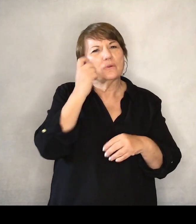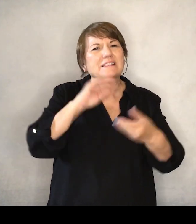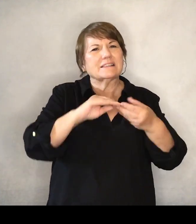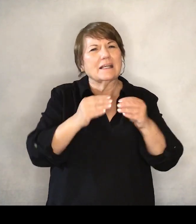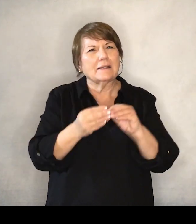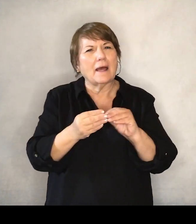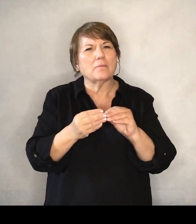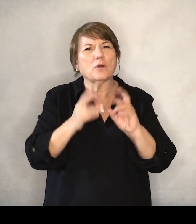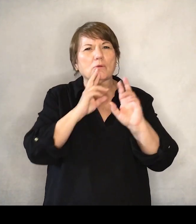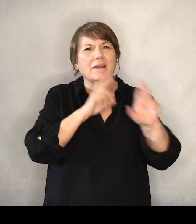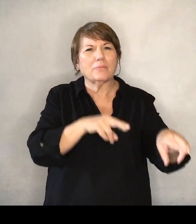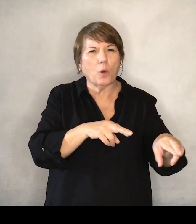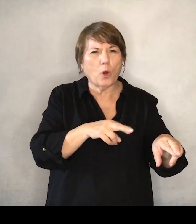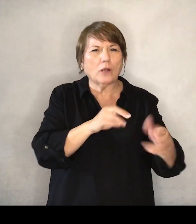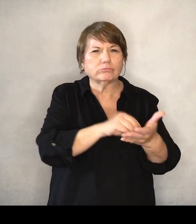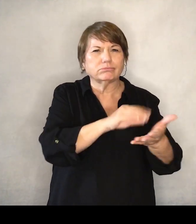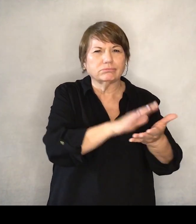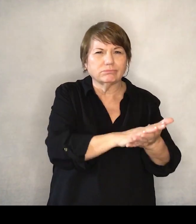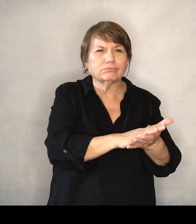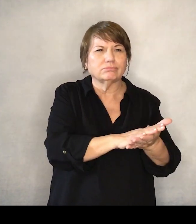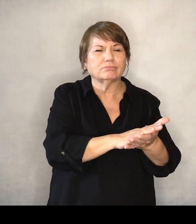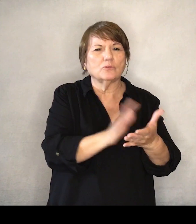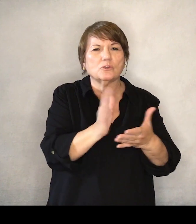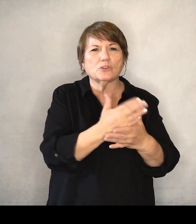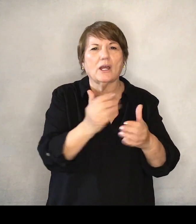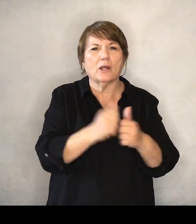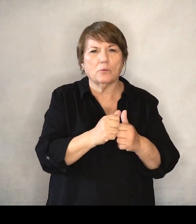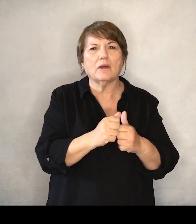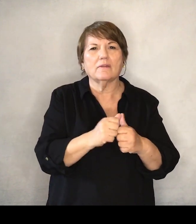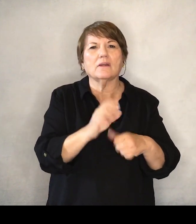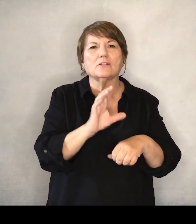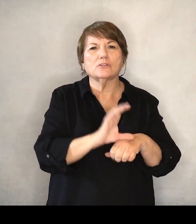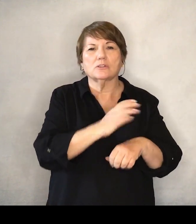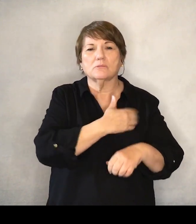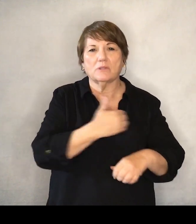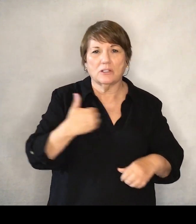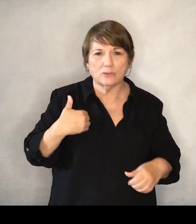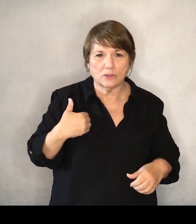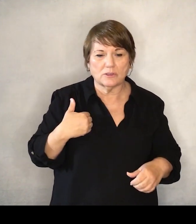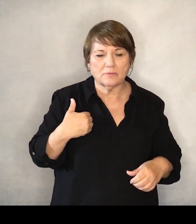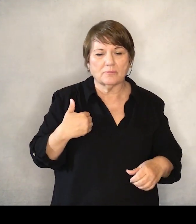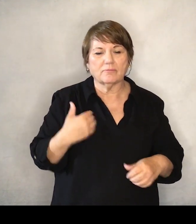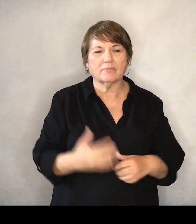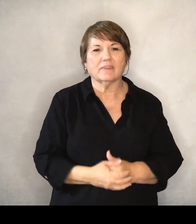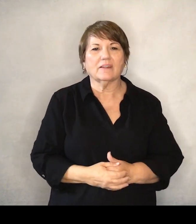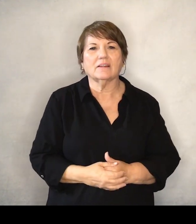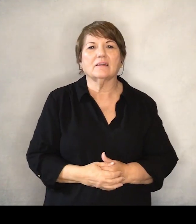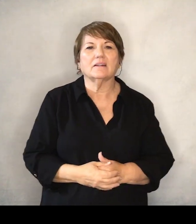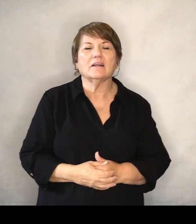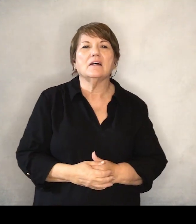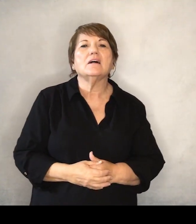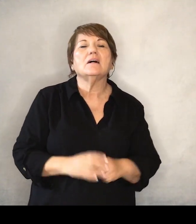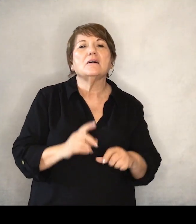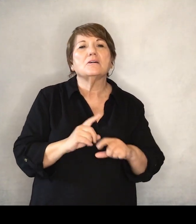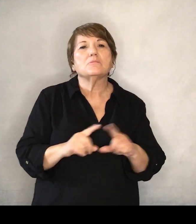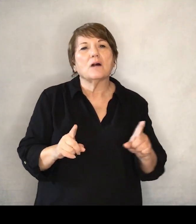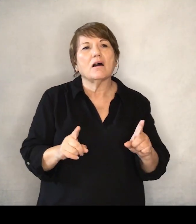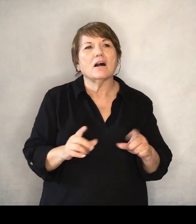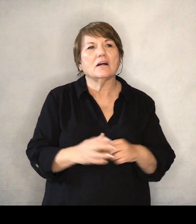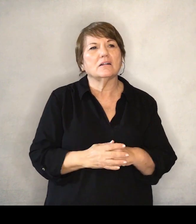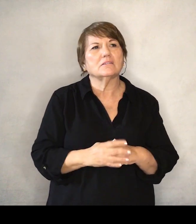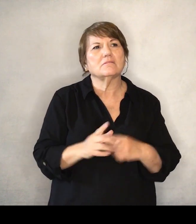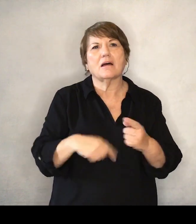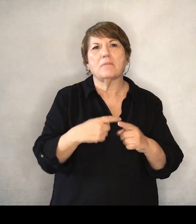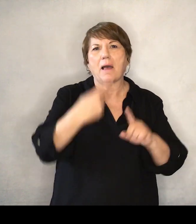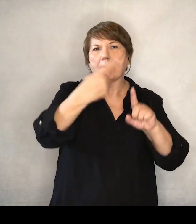bulletin, which is fine, but it doesn't always have the context that an actual presentation or update would give. It's only been